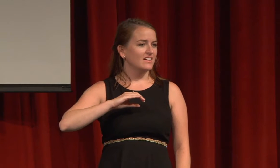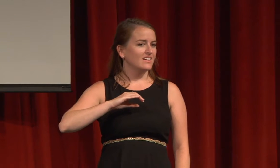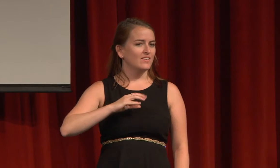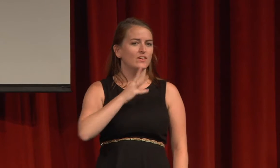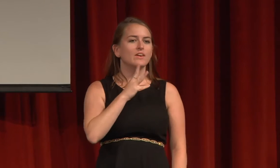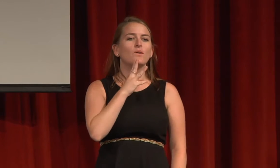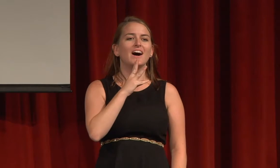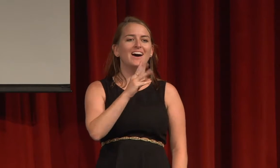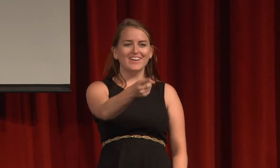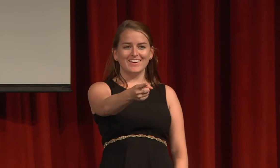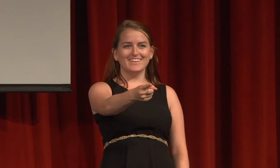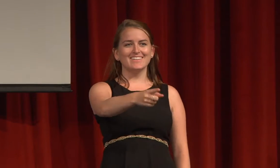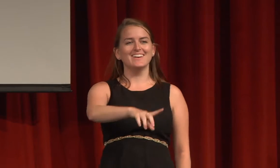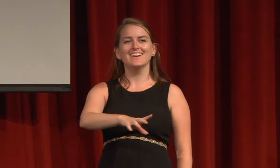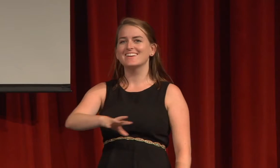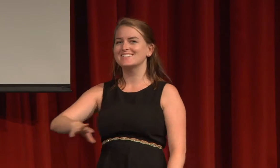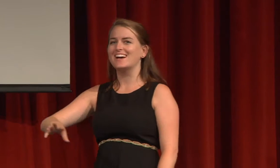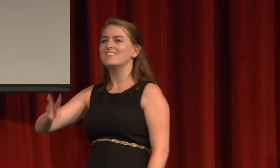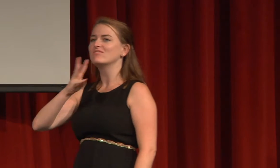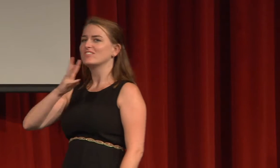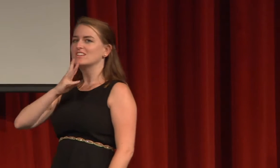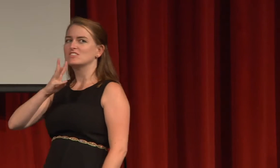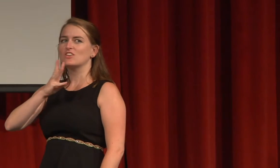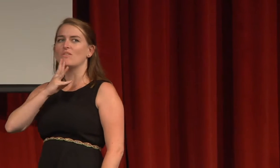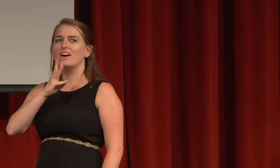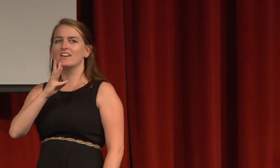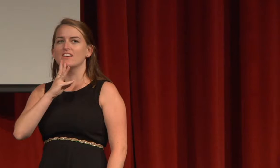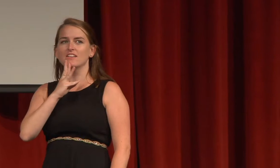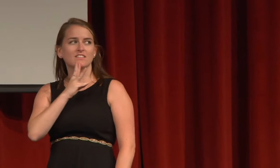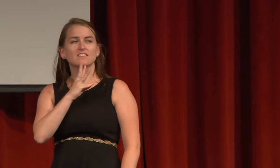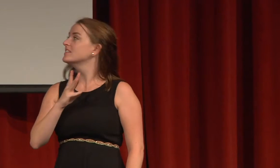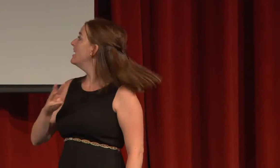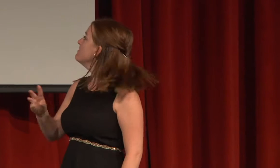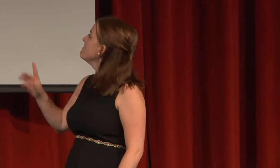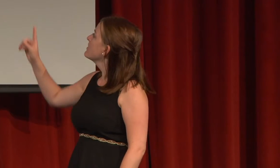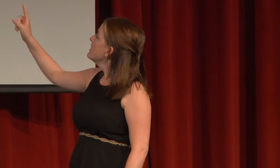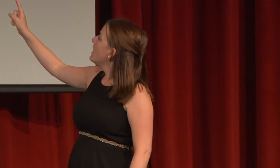water. Oh, water. Oh, good job. Some signers already. So water.